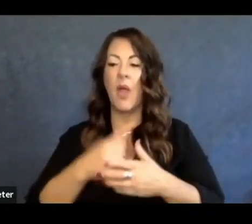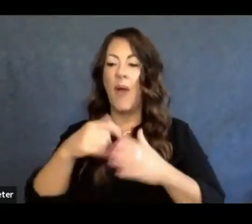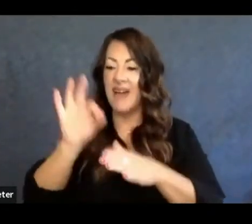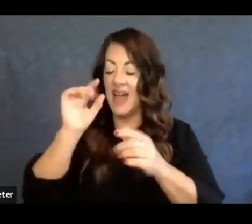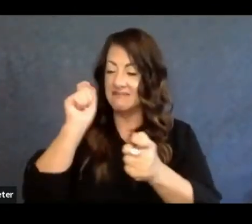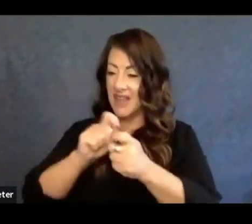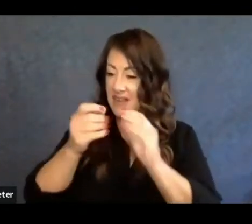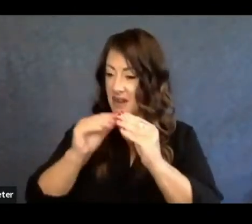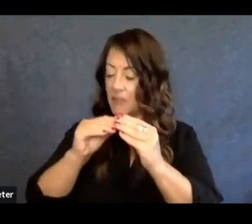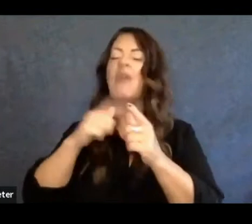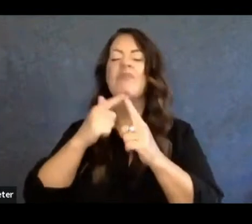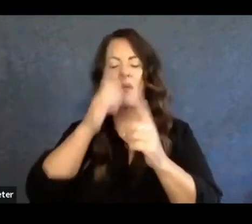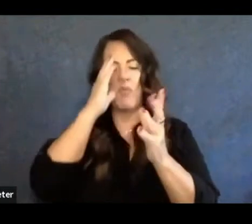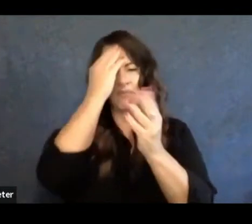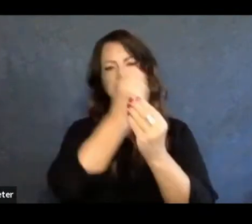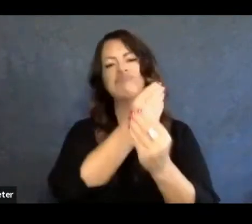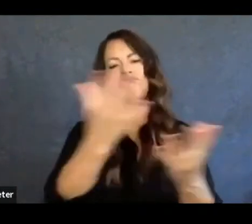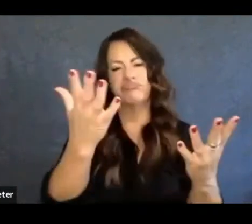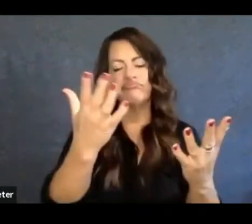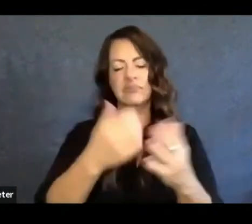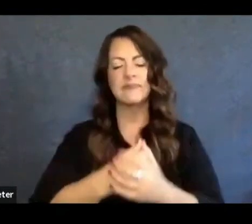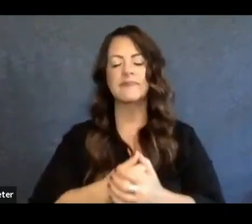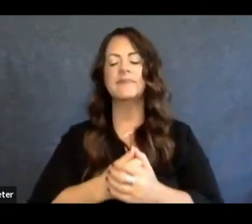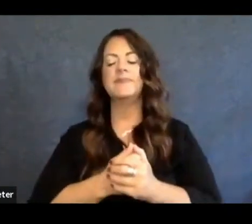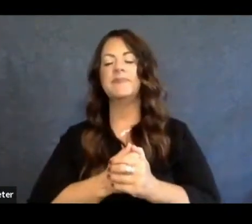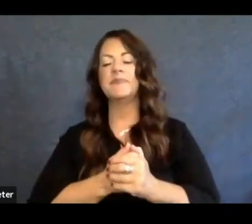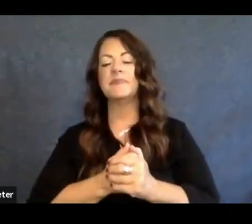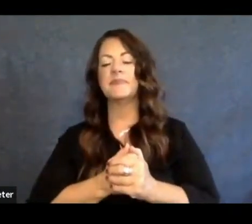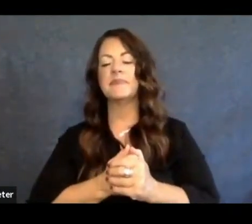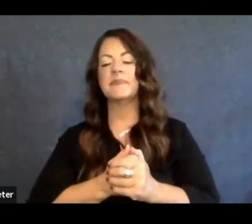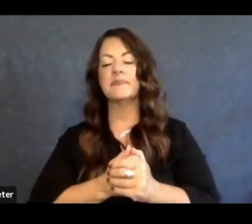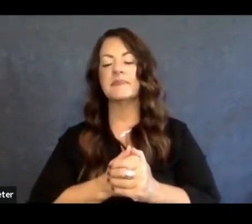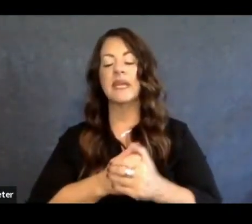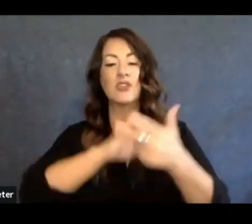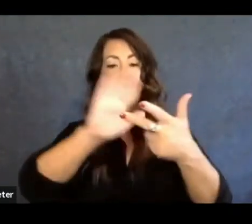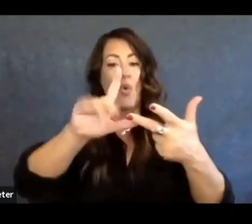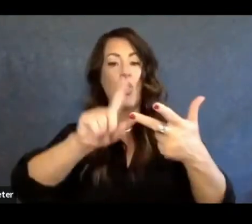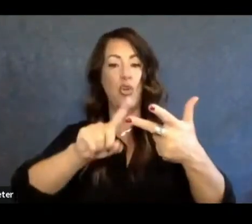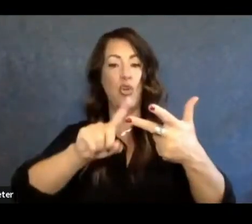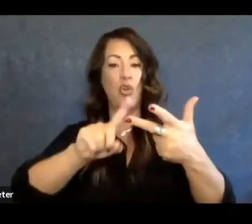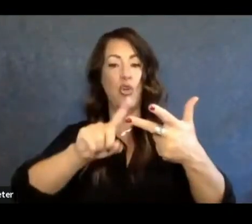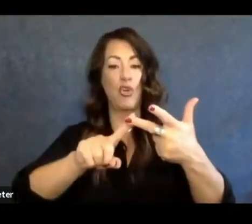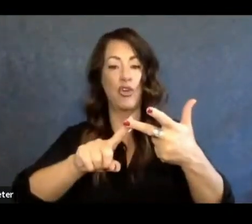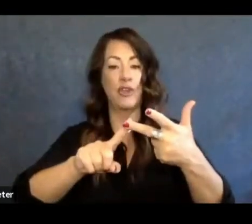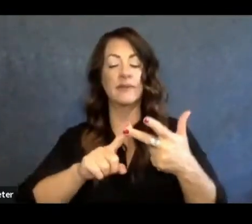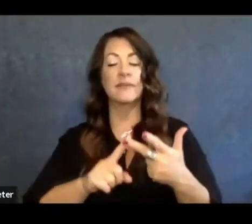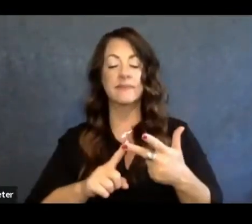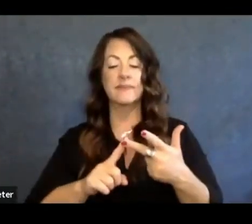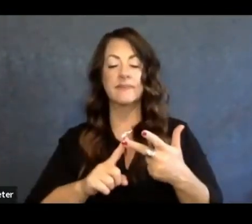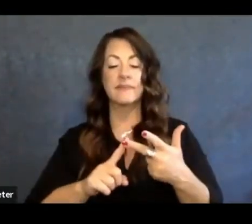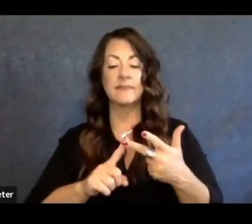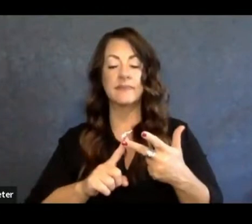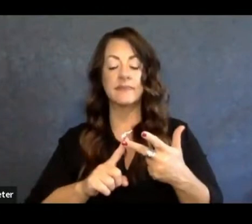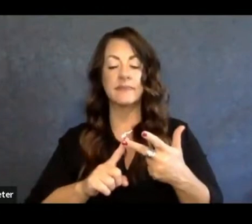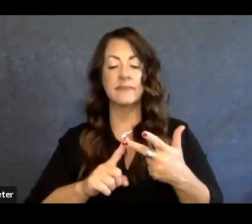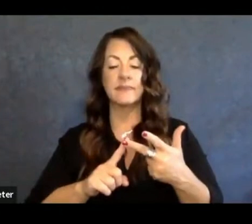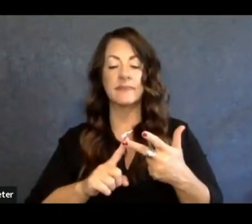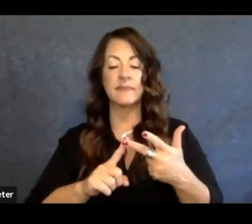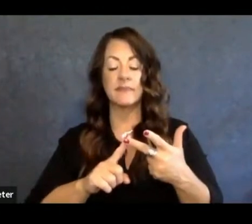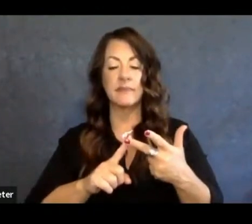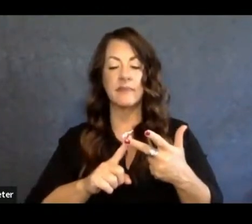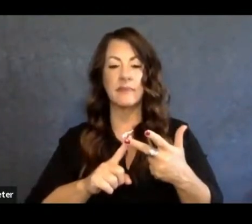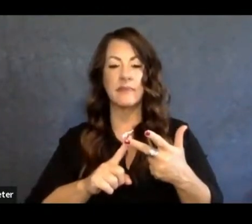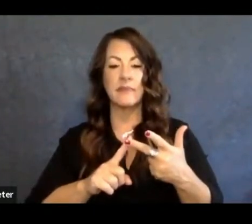With regards to your third question, I'm going to remember your second one in just a moment. With regards to your third